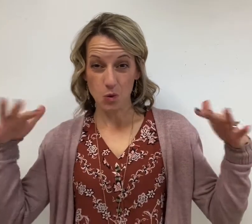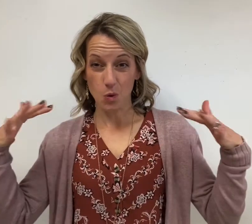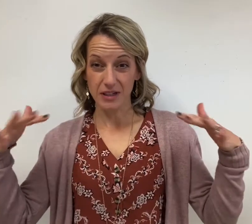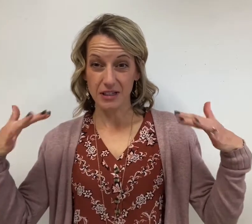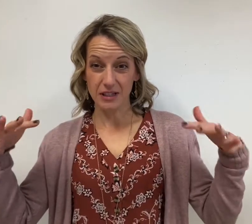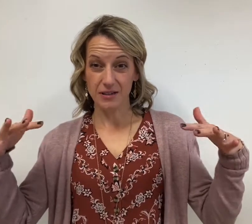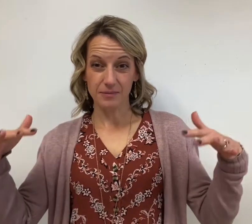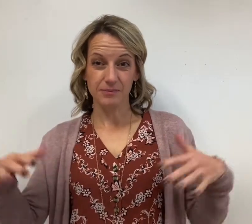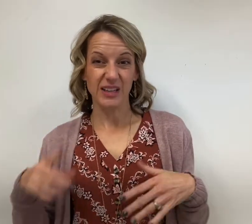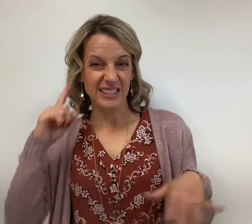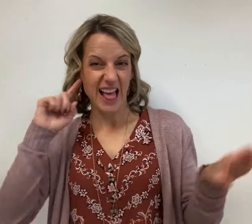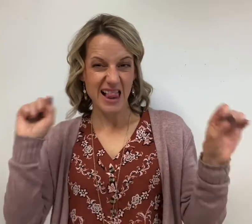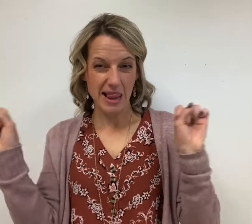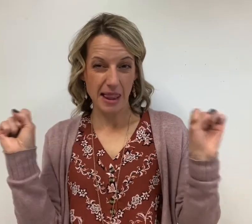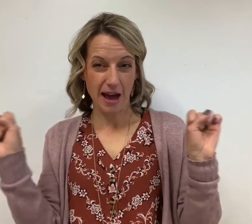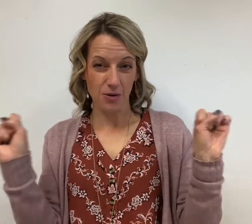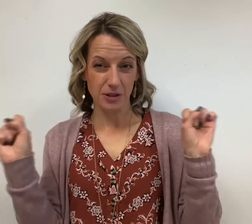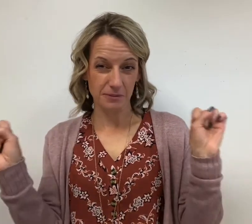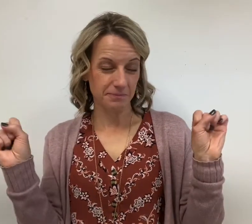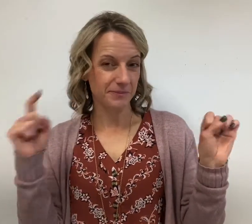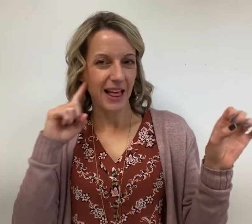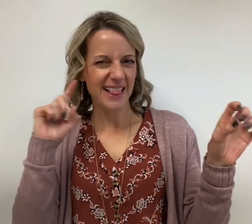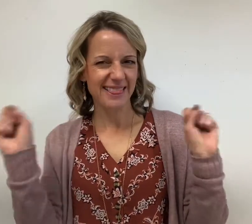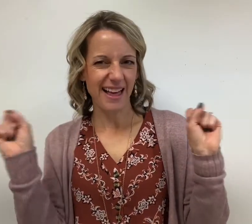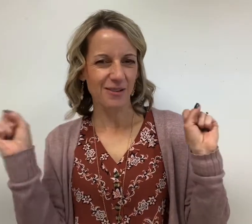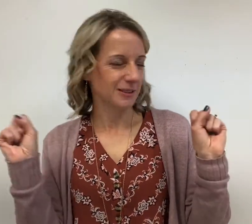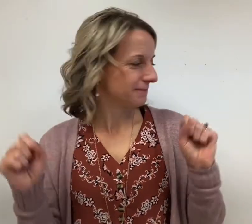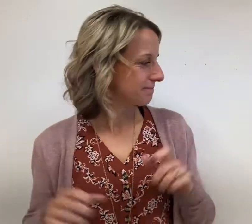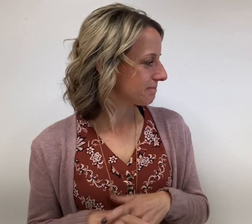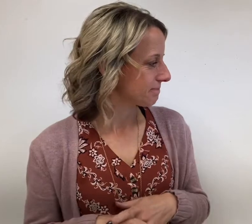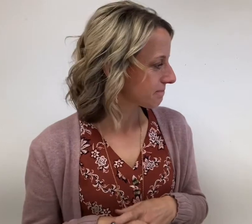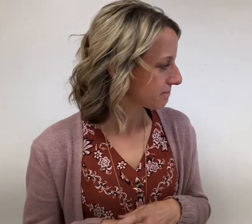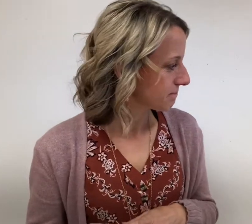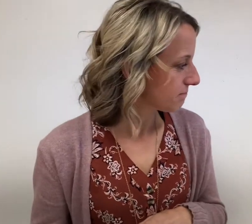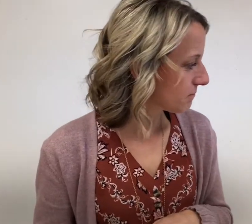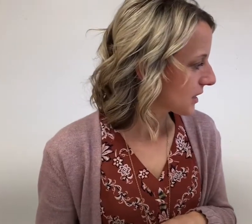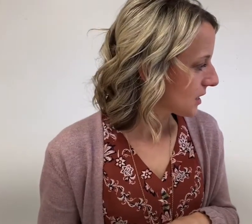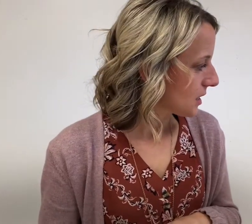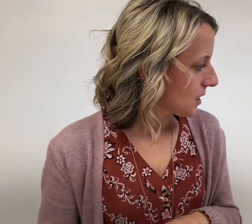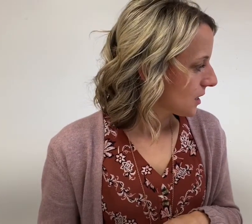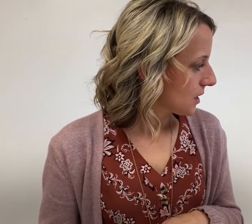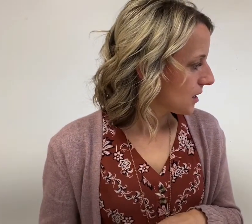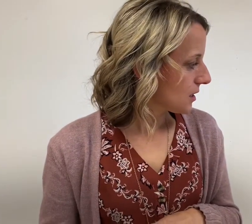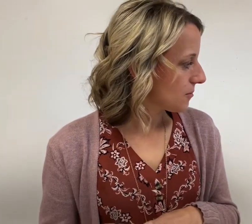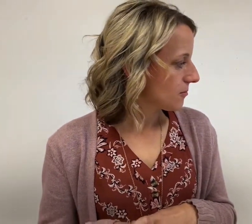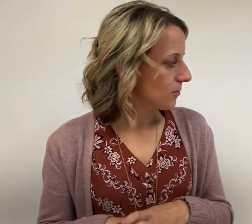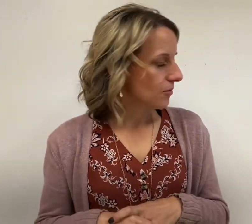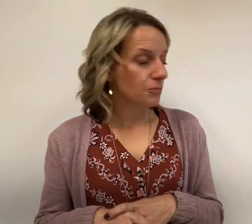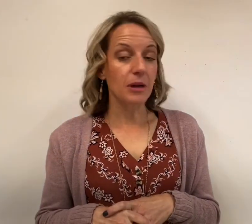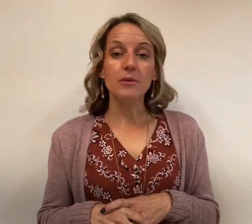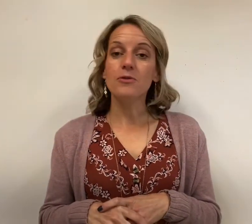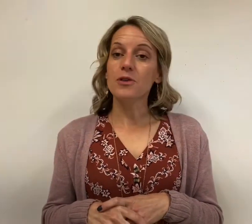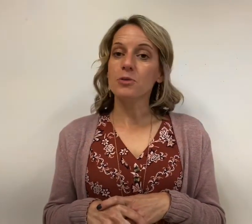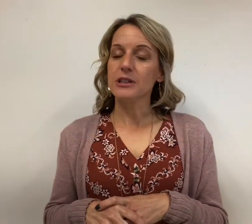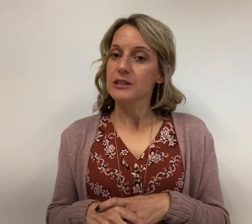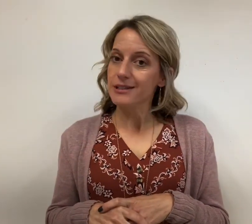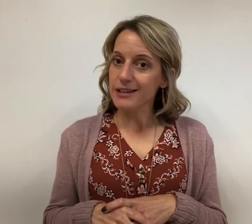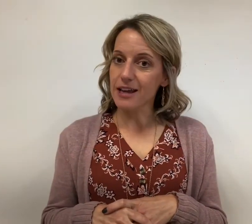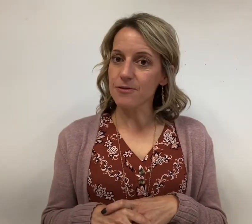Noisy. It's loud. Maybe you feel really safe.